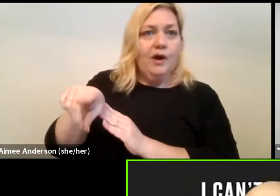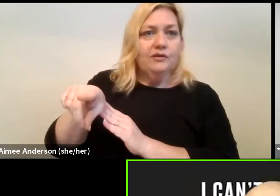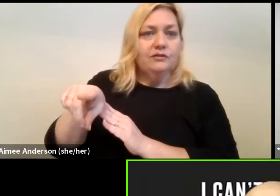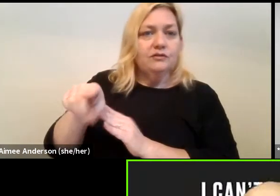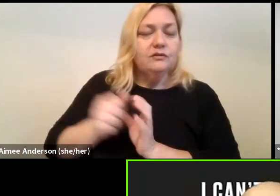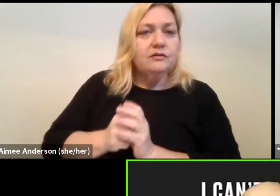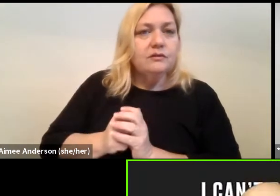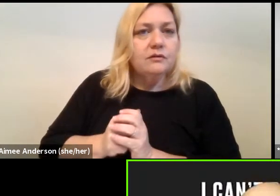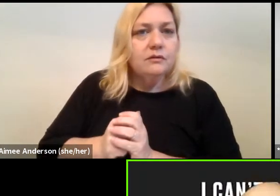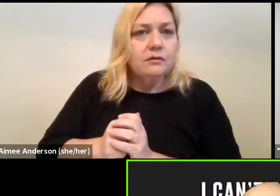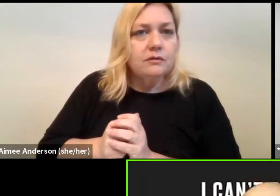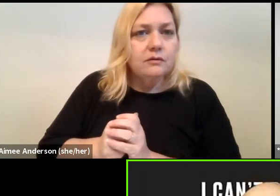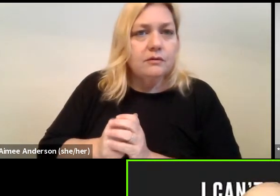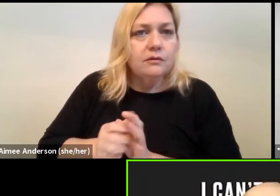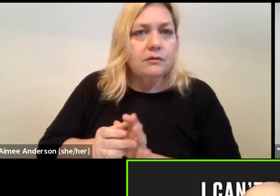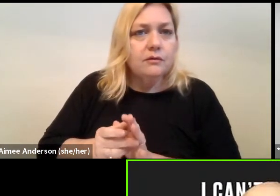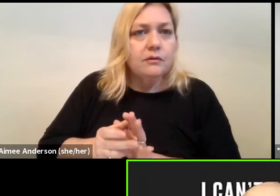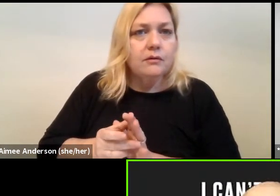our